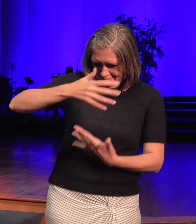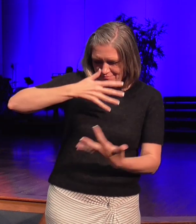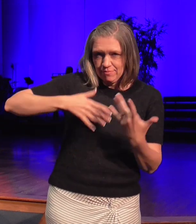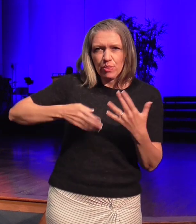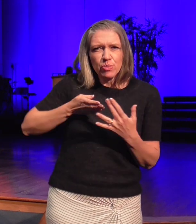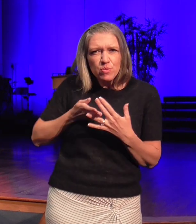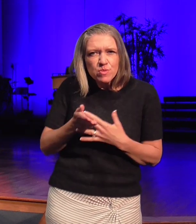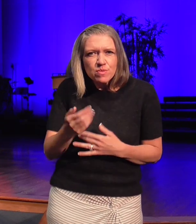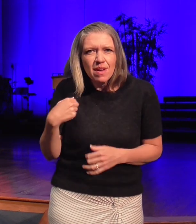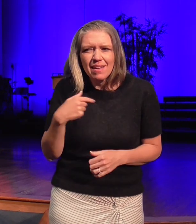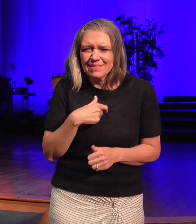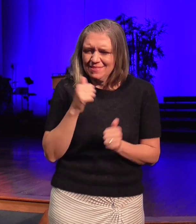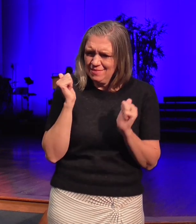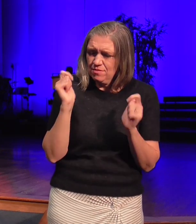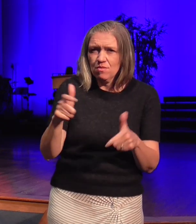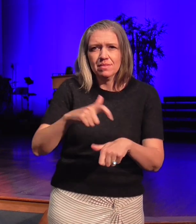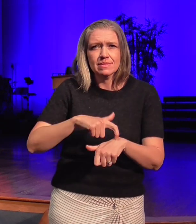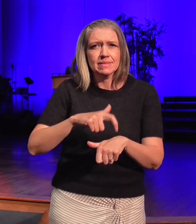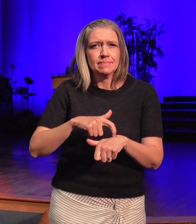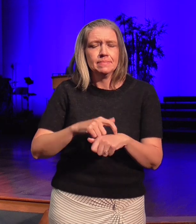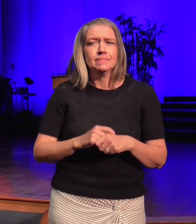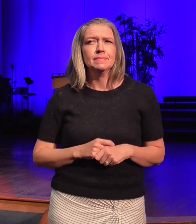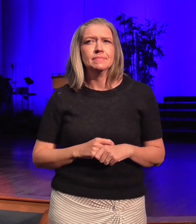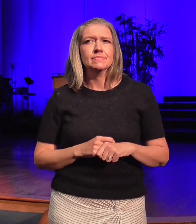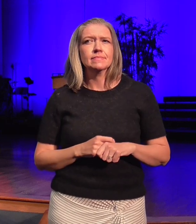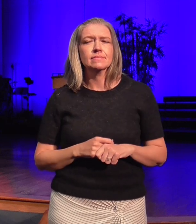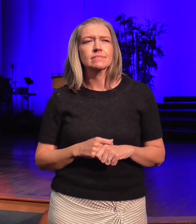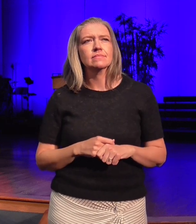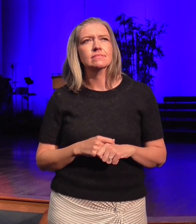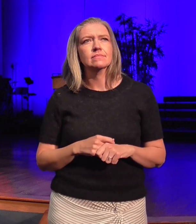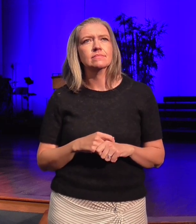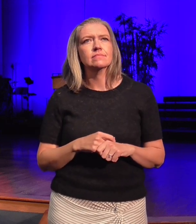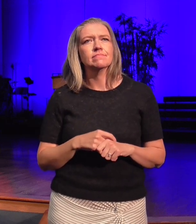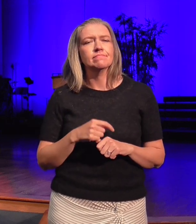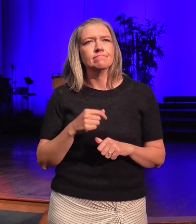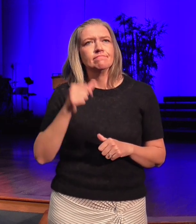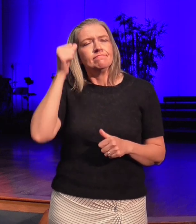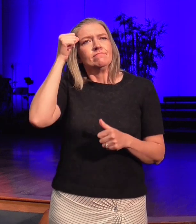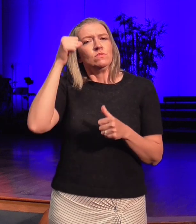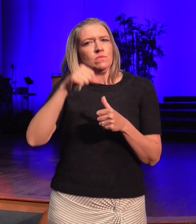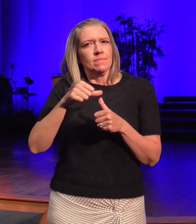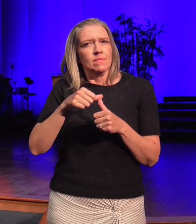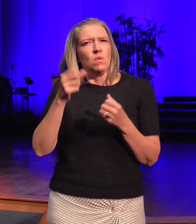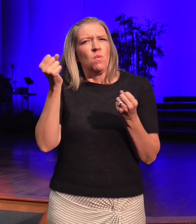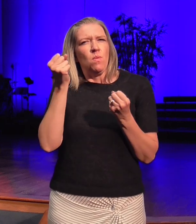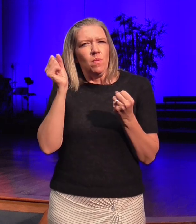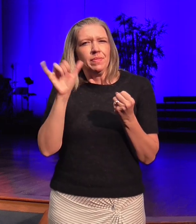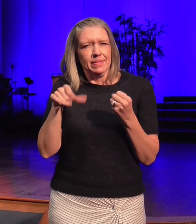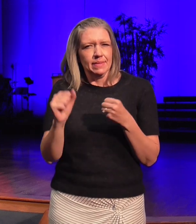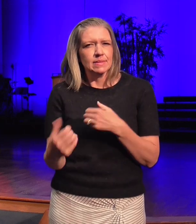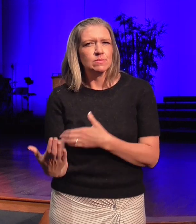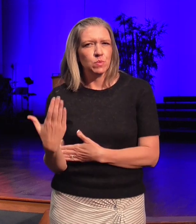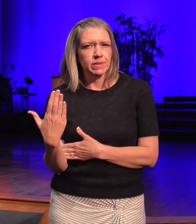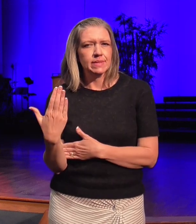every single moment. And just remembering that this morning.